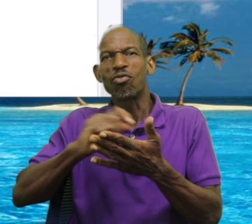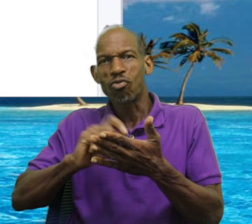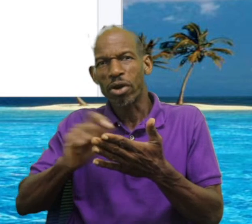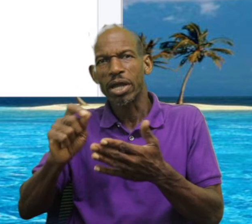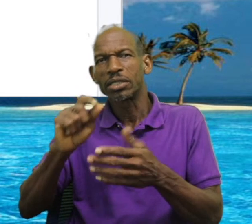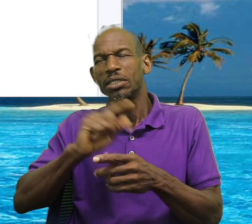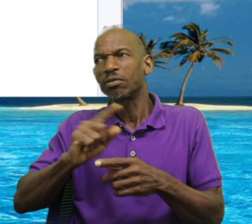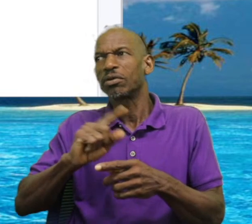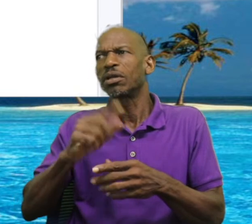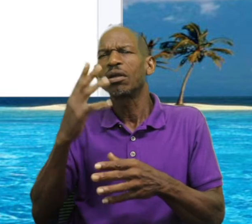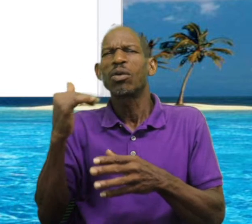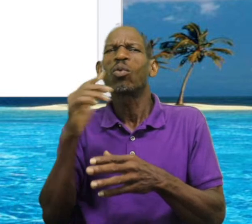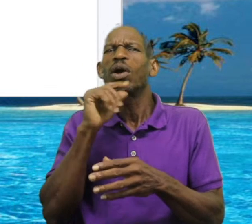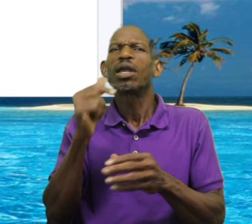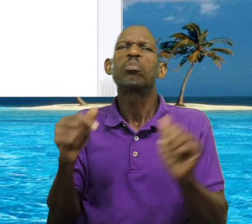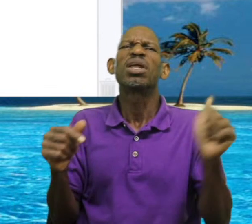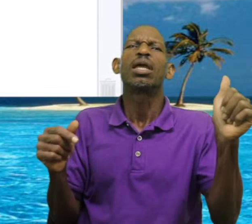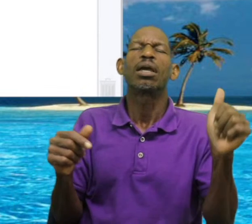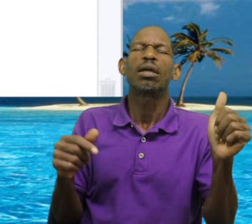it by the others?